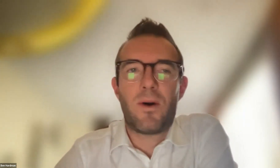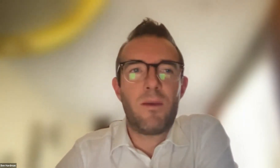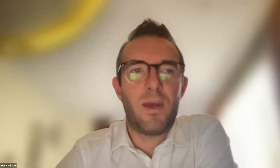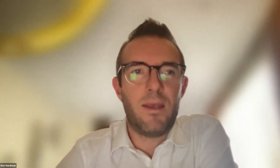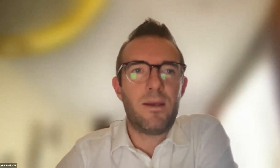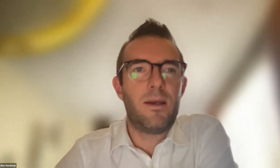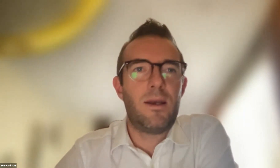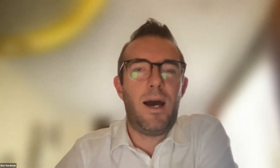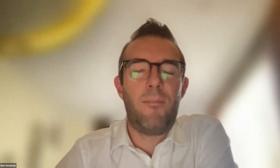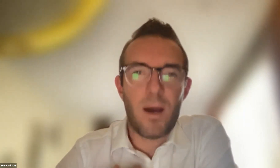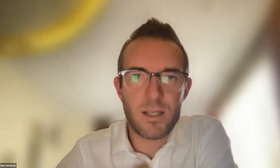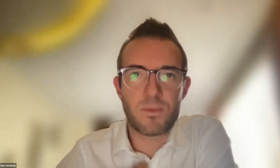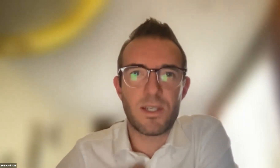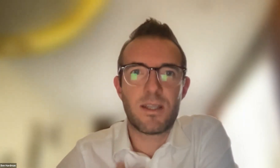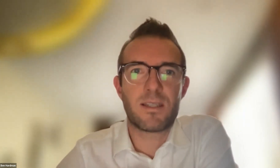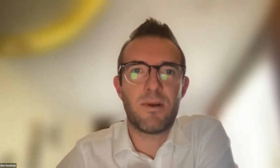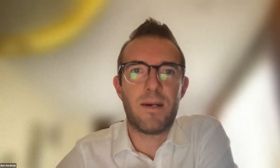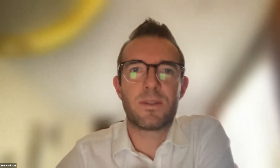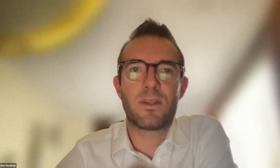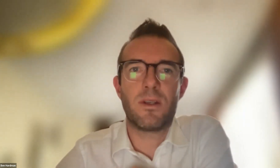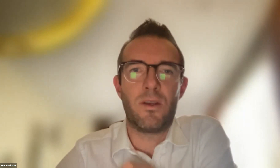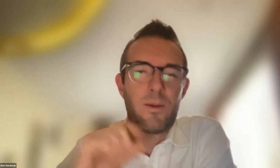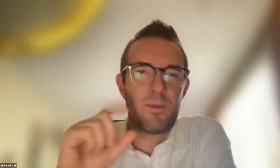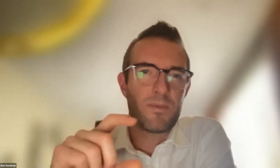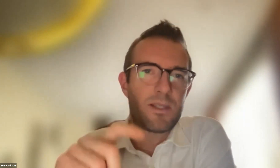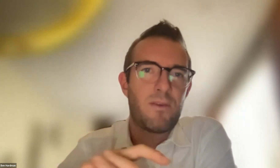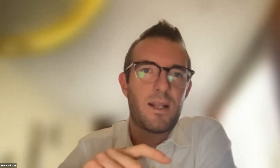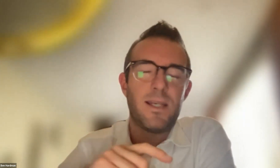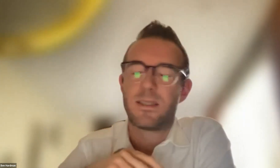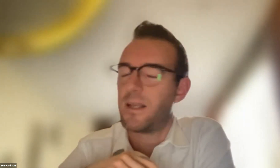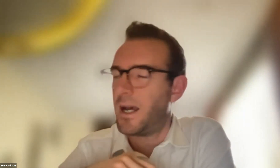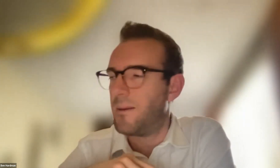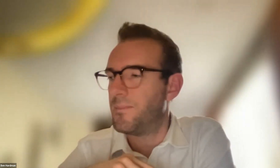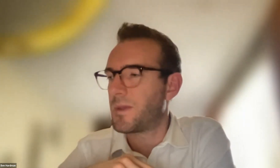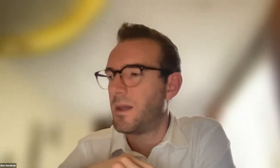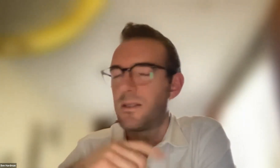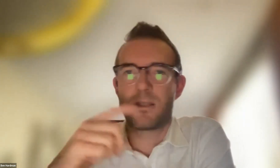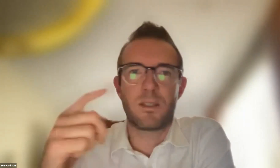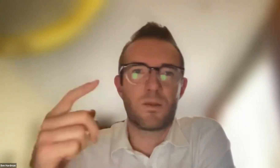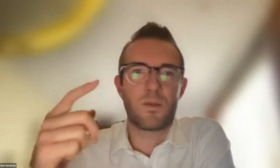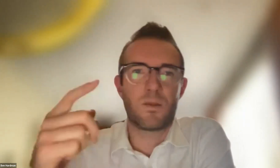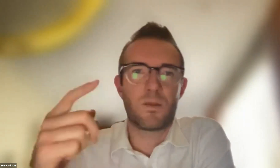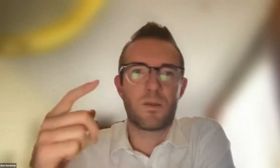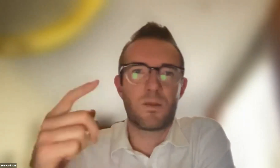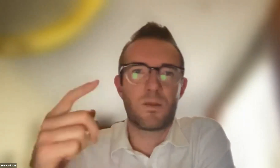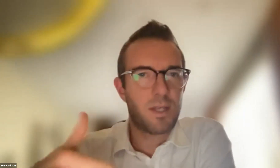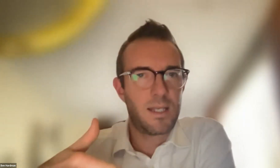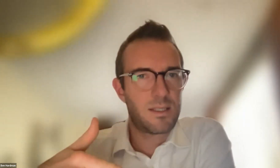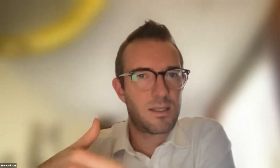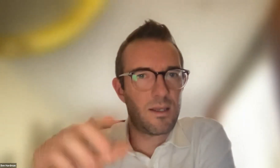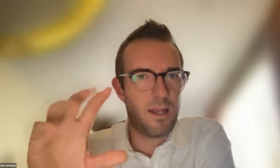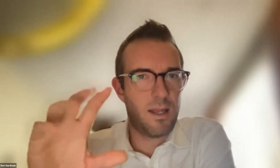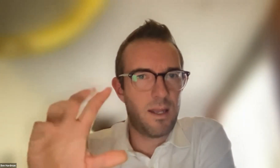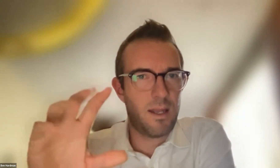I guess my question is more about your IP. My assumption is that it's around your IP specifically is